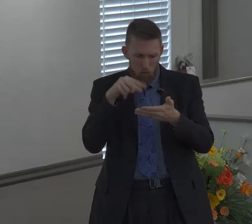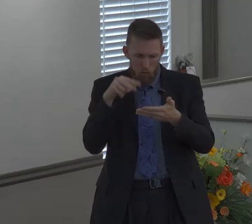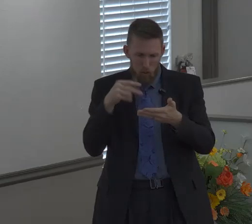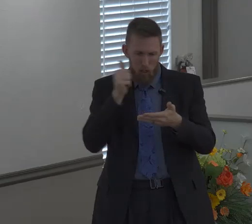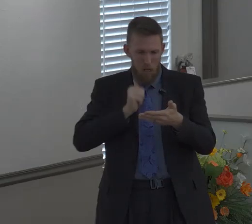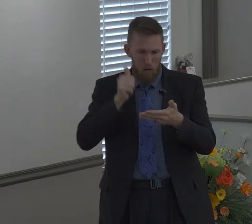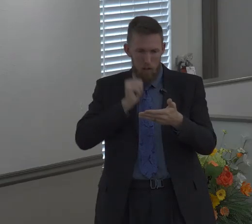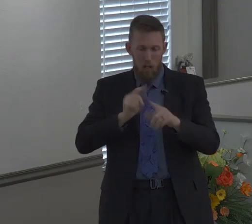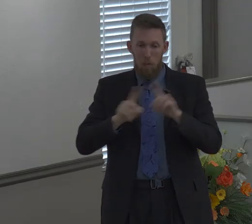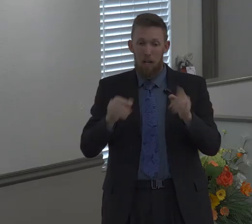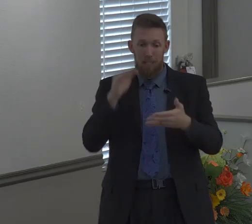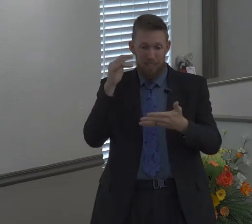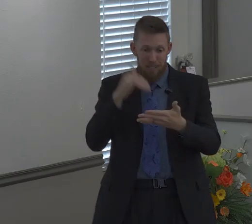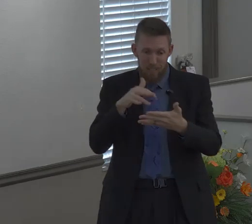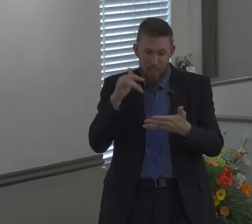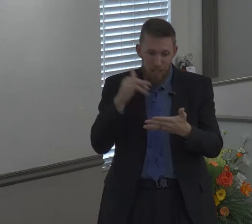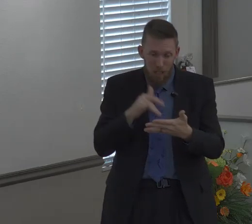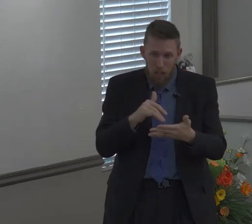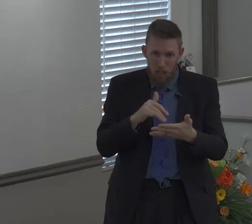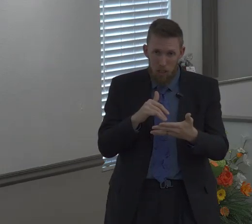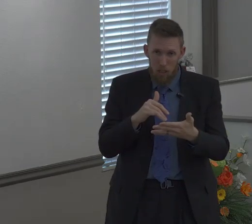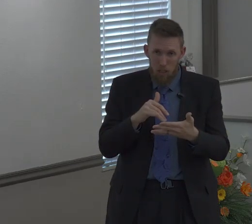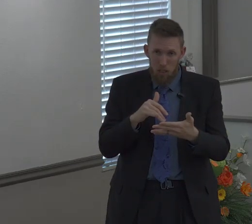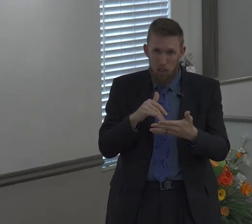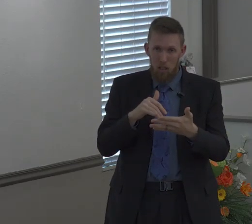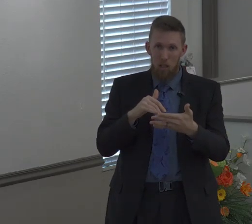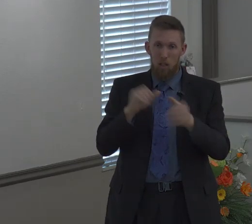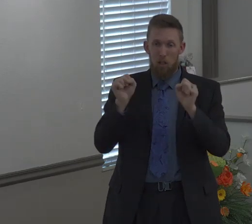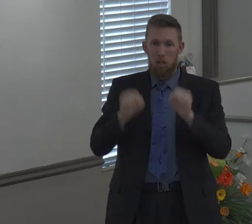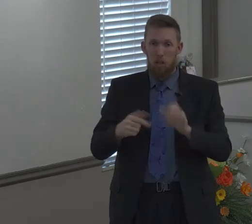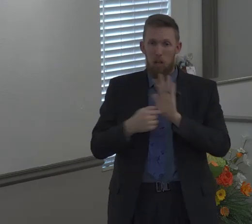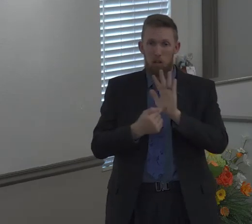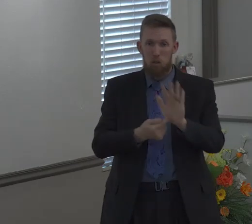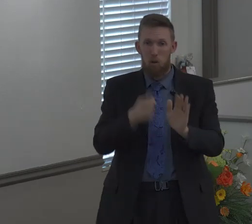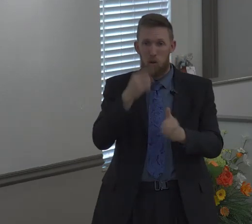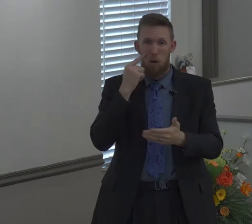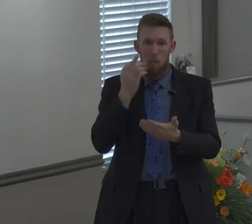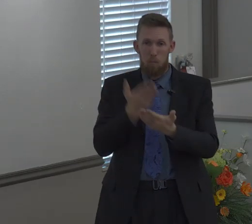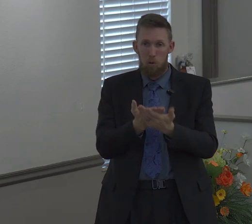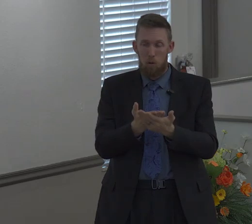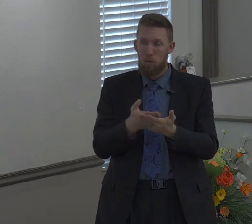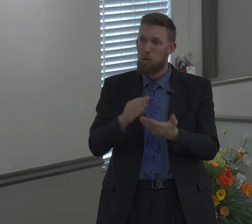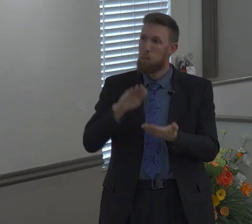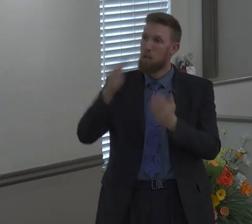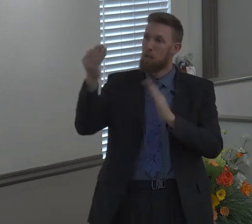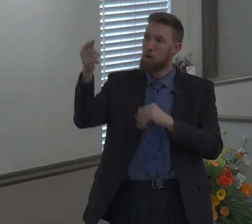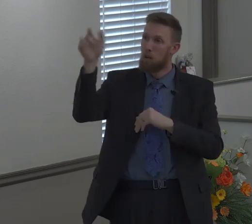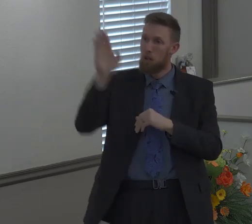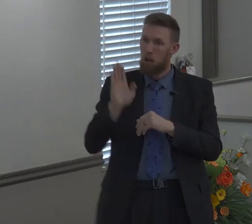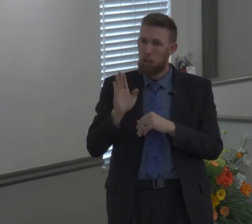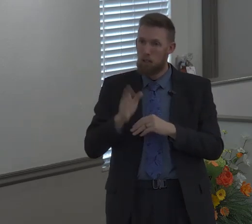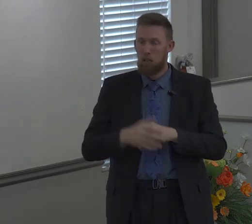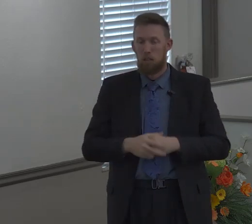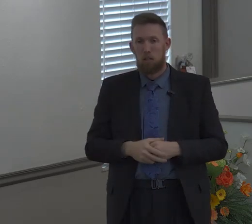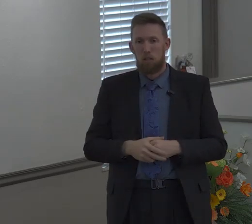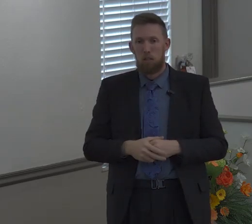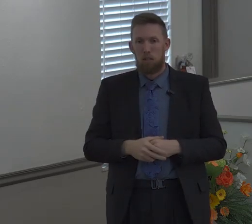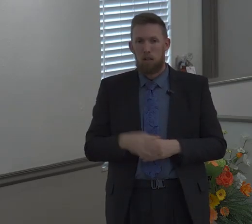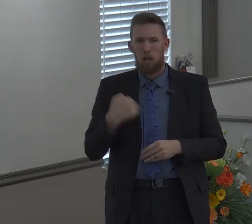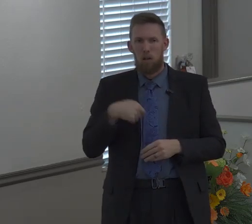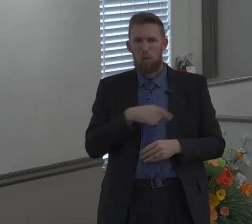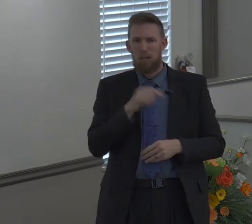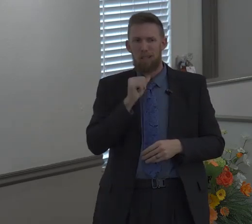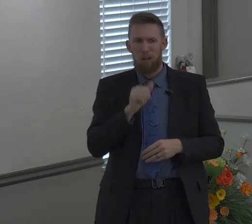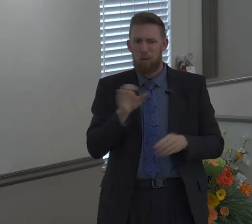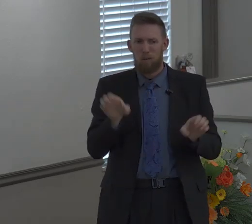It is study to show yourself approved unto God. We've gotten away from that. Let's face it. Let's be